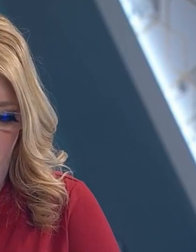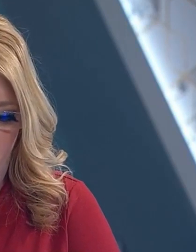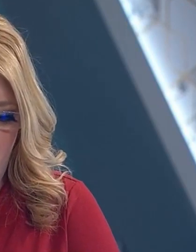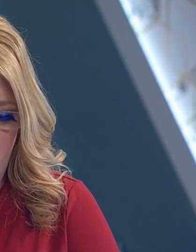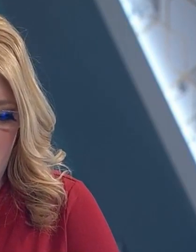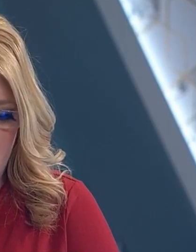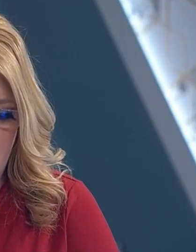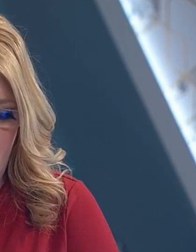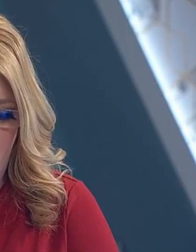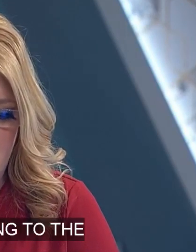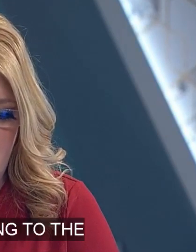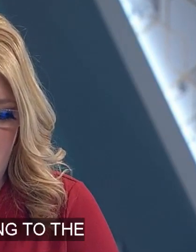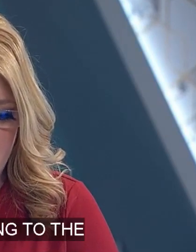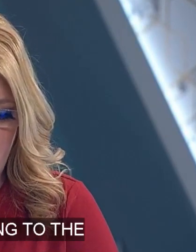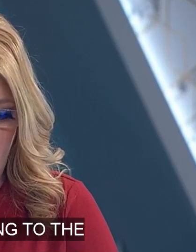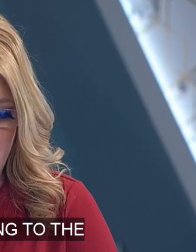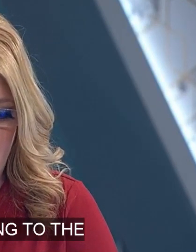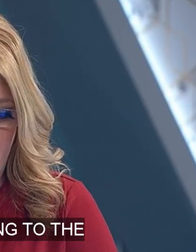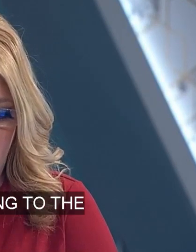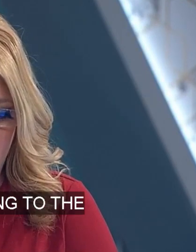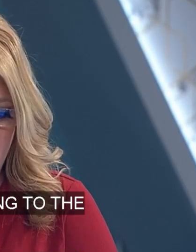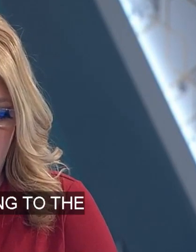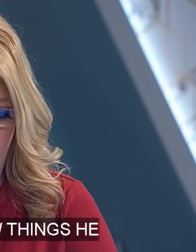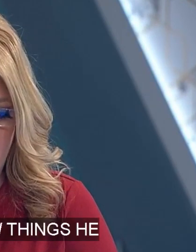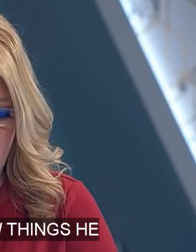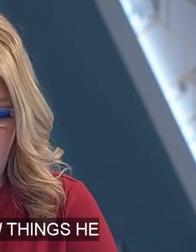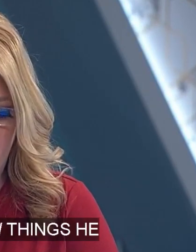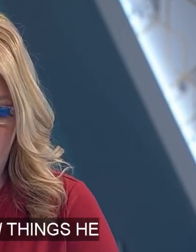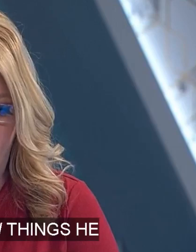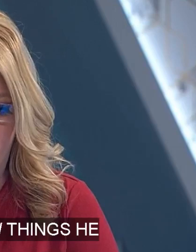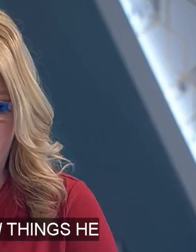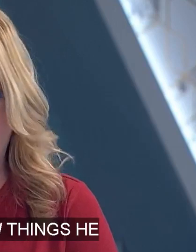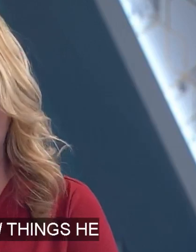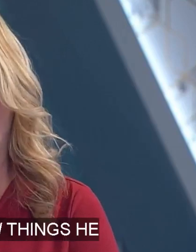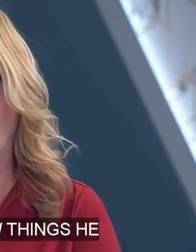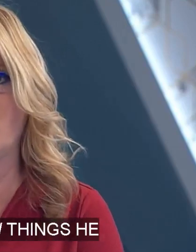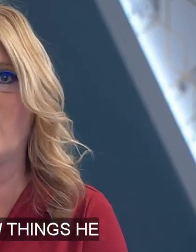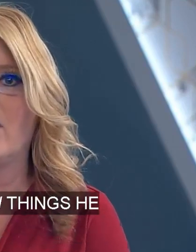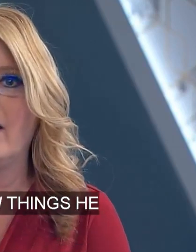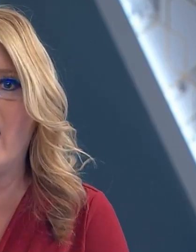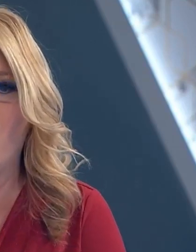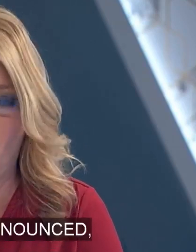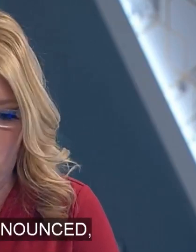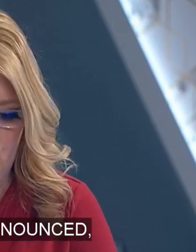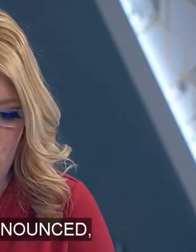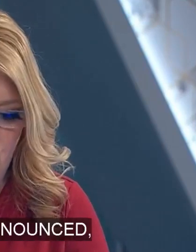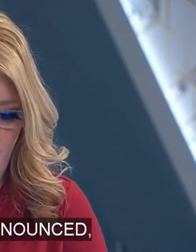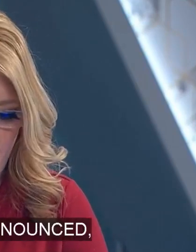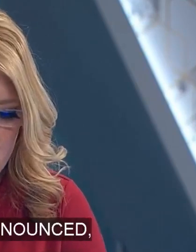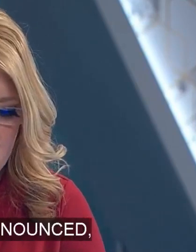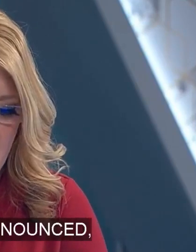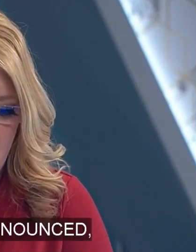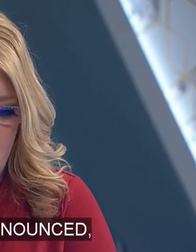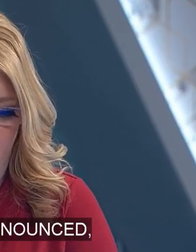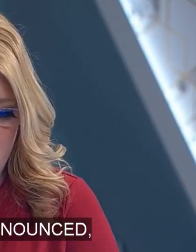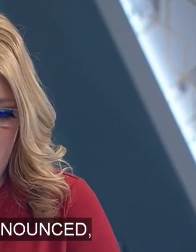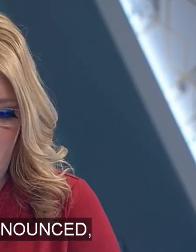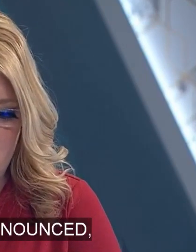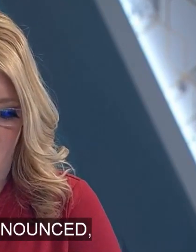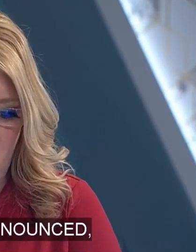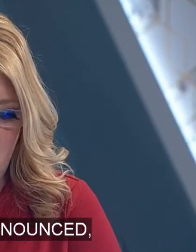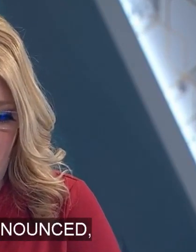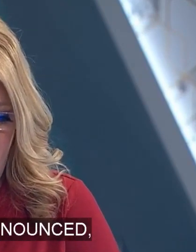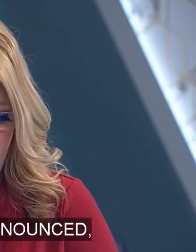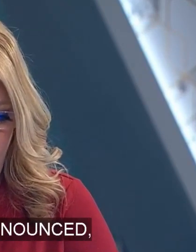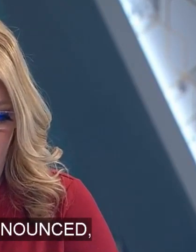So one of the big things he announced, hair salons, nail salons, tattoo parlors, and spas are now ordered closed. He also